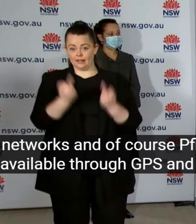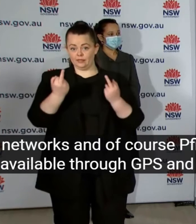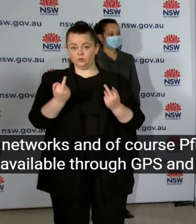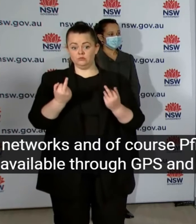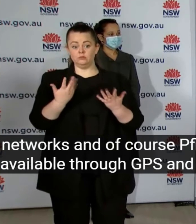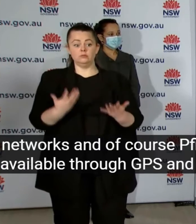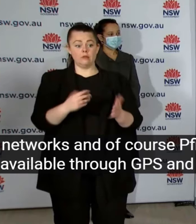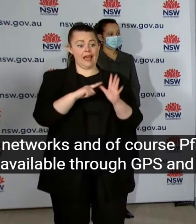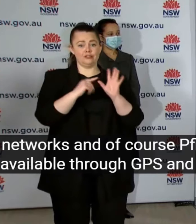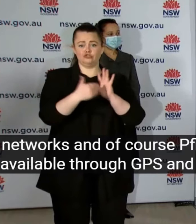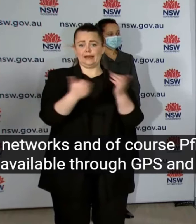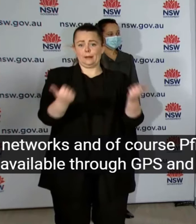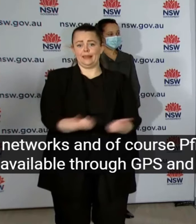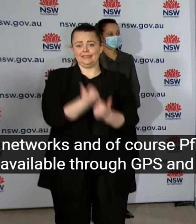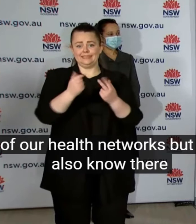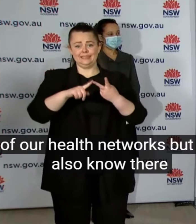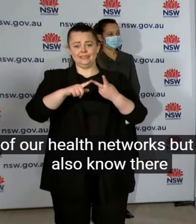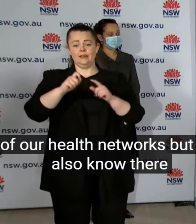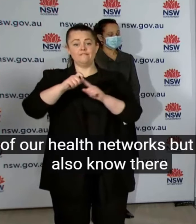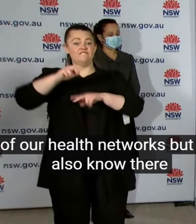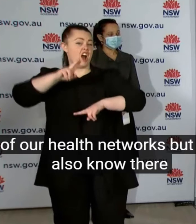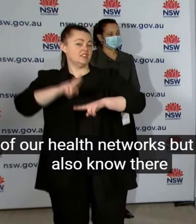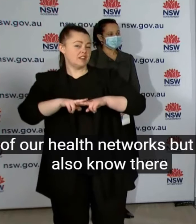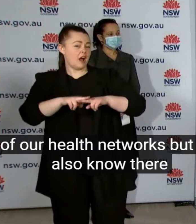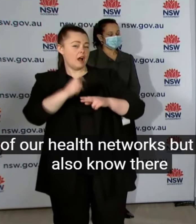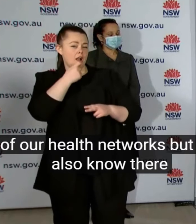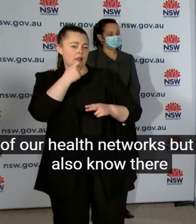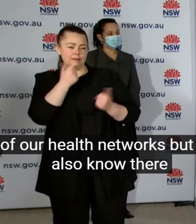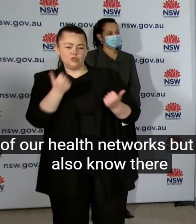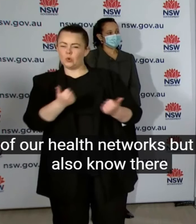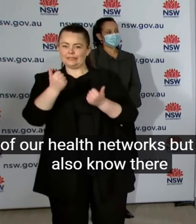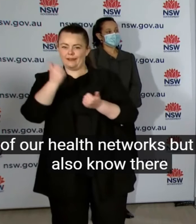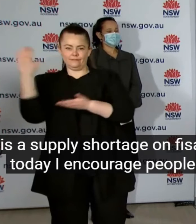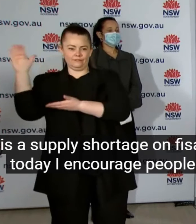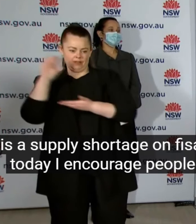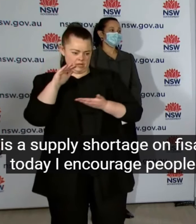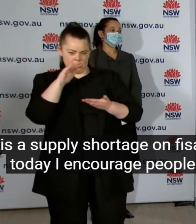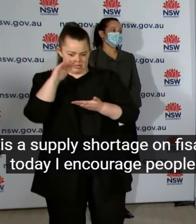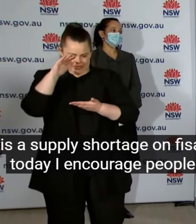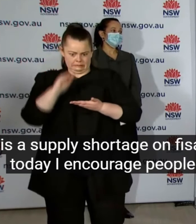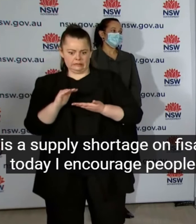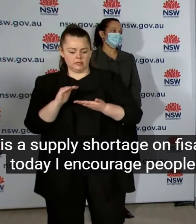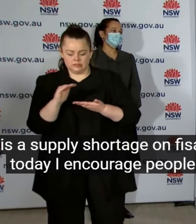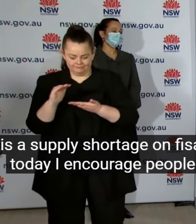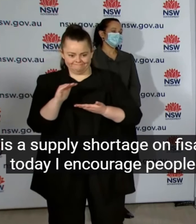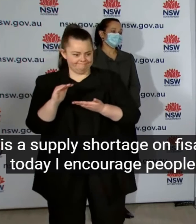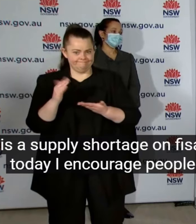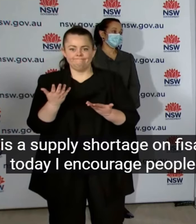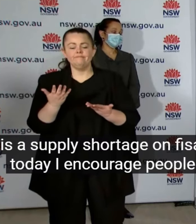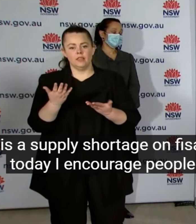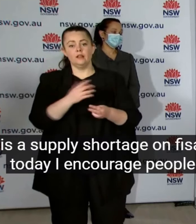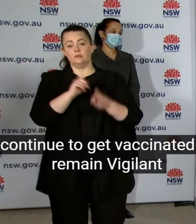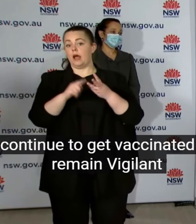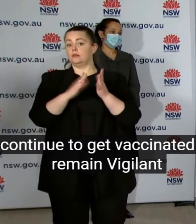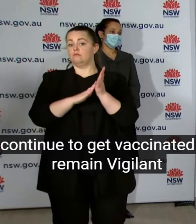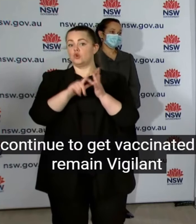know there is a supply shortage on Pfizer. So today I encourage people to continue to get vaccinated, to remain vigilant, get tested if